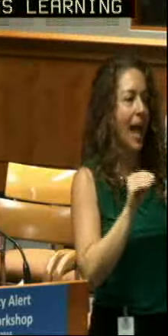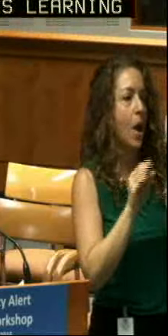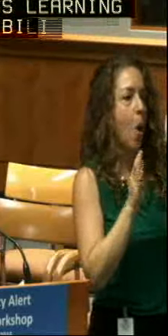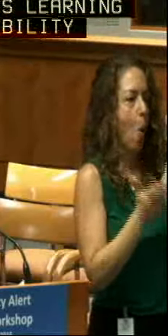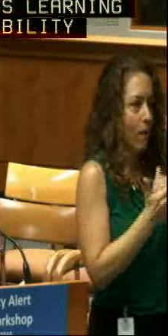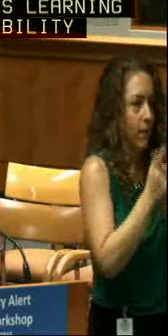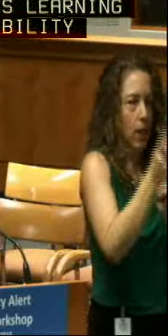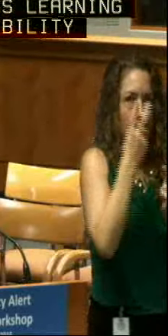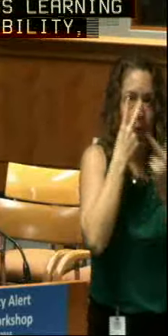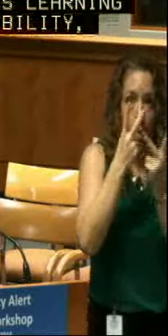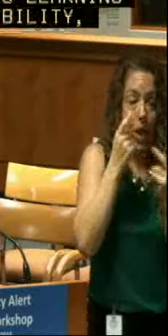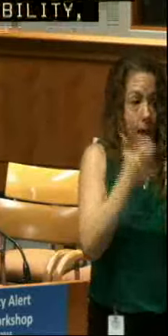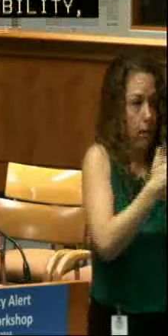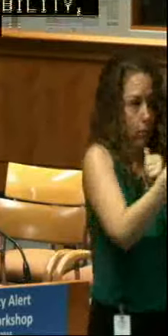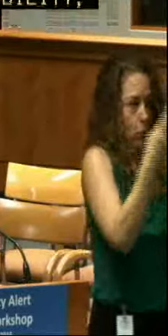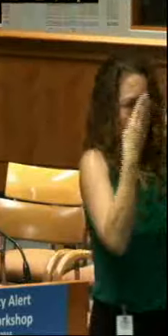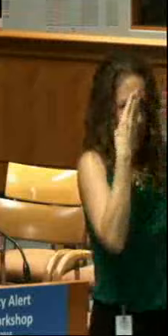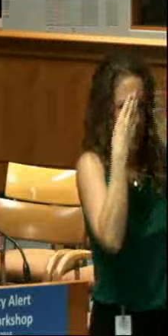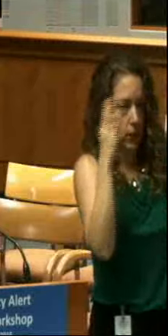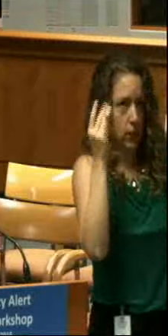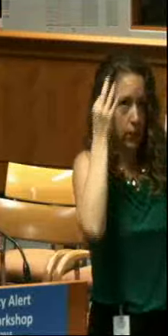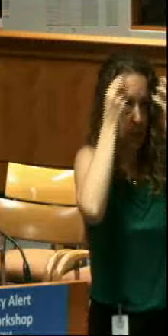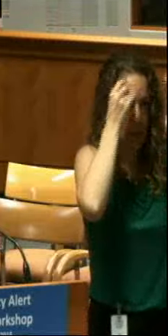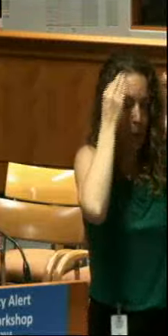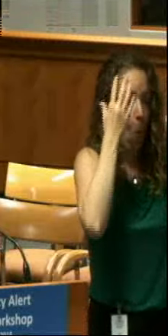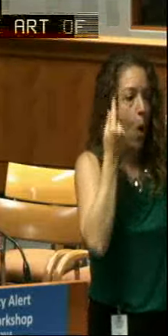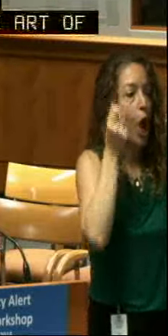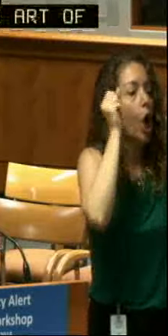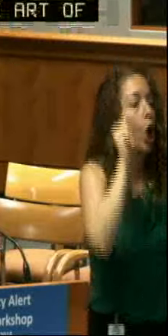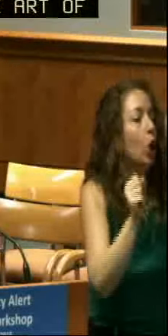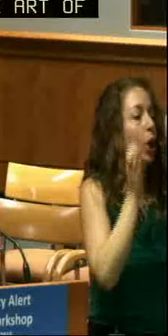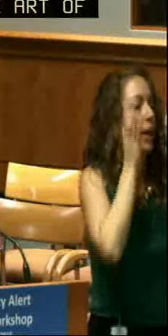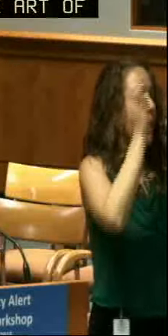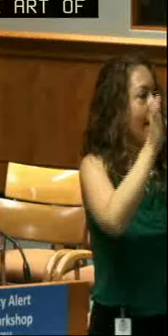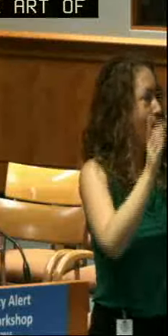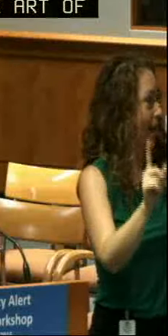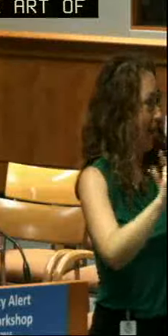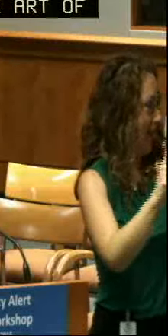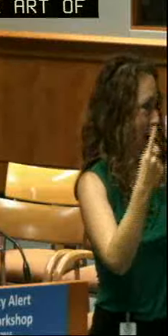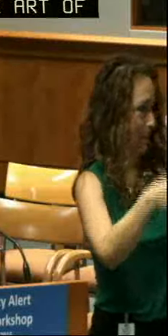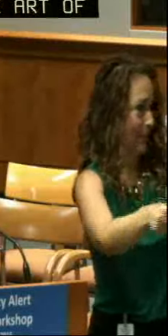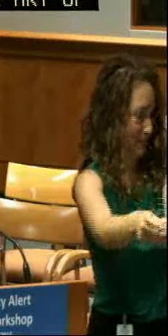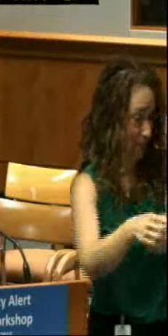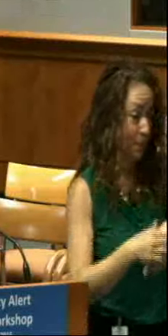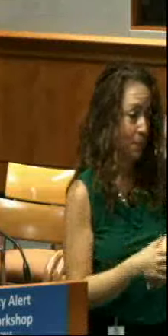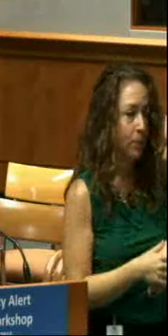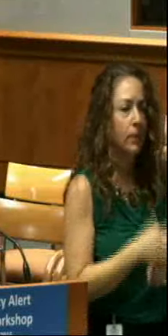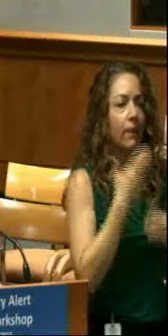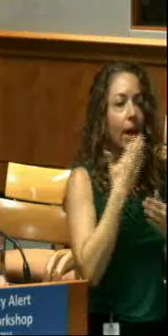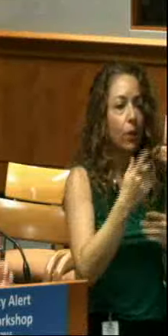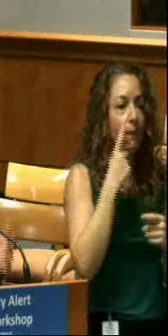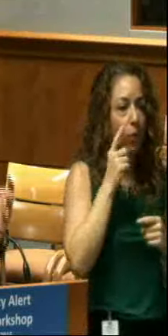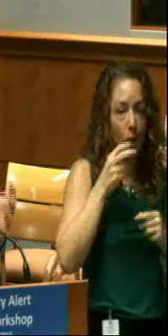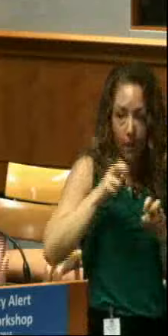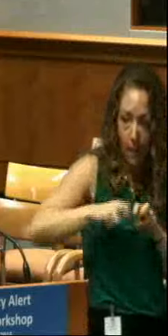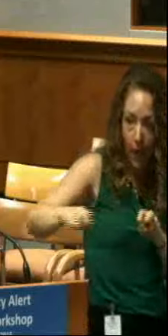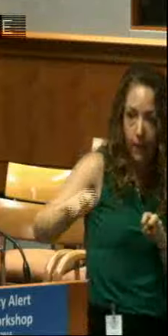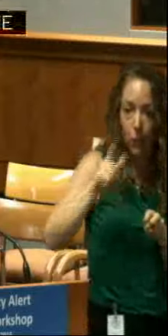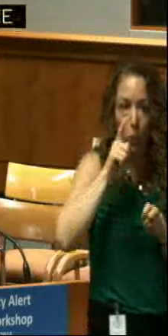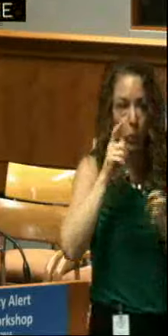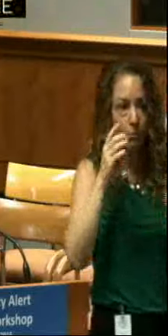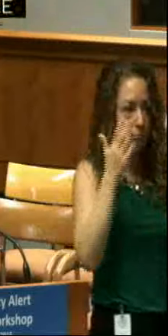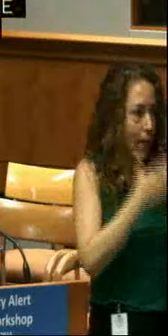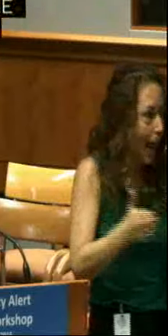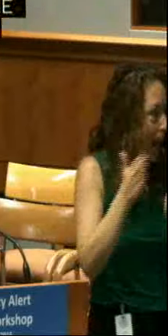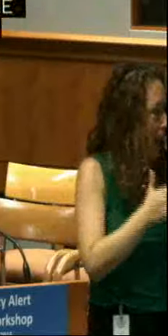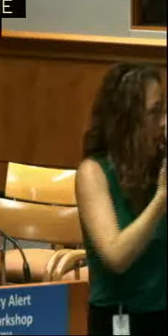be. I want to thank all of the participants who've contributed their time and talents to this workshop. I'd also like to thank my staff and do a particular shout out